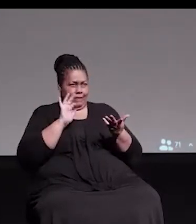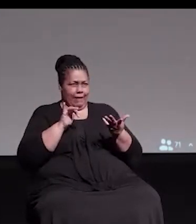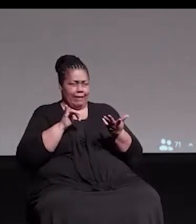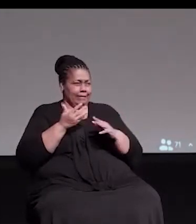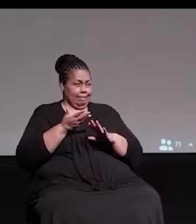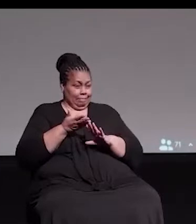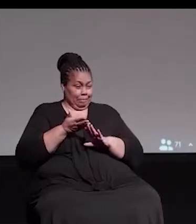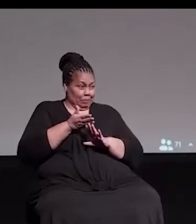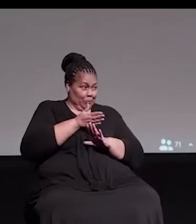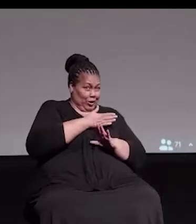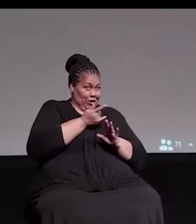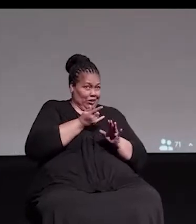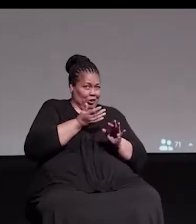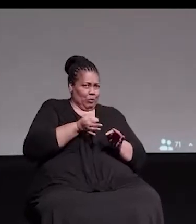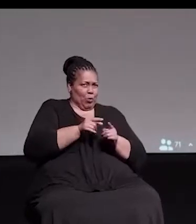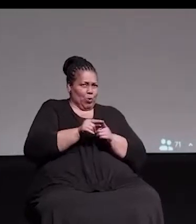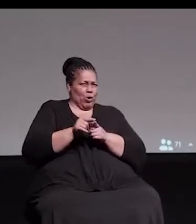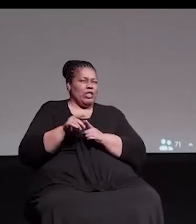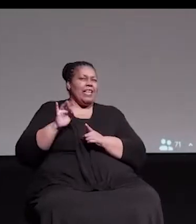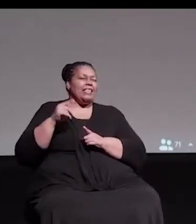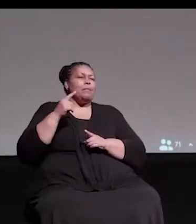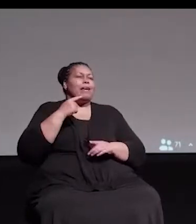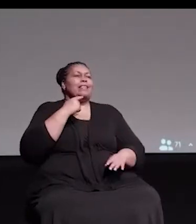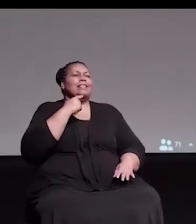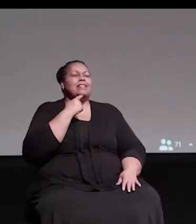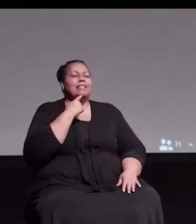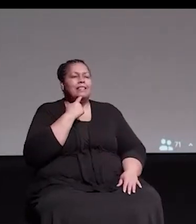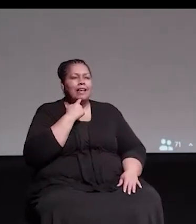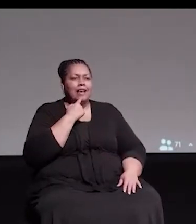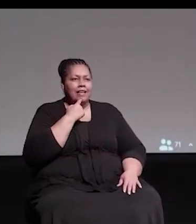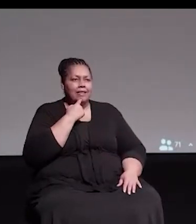predetermined words that exist that someone said. I